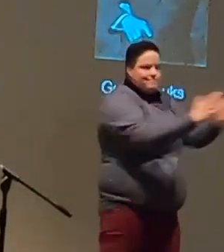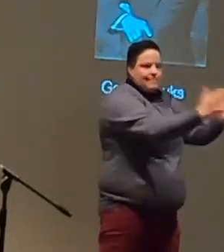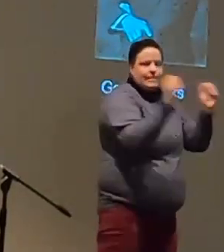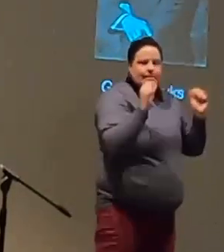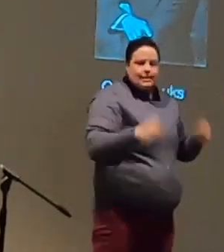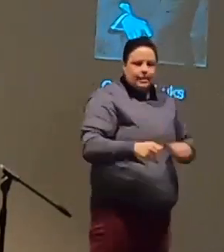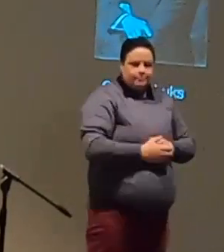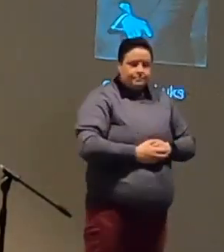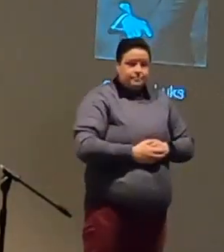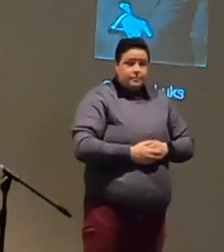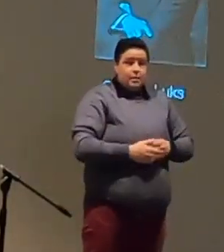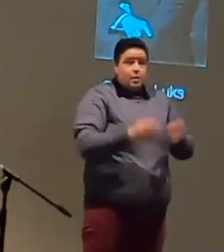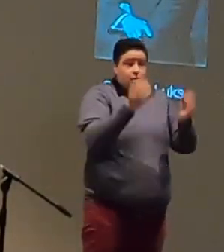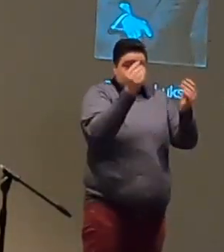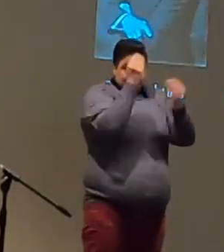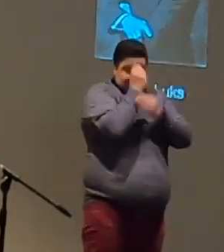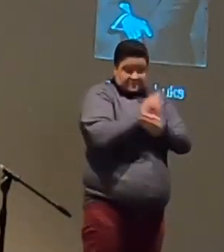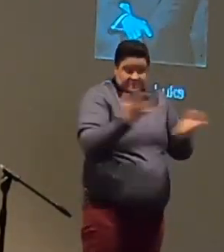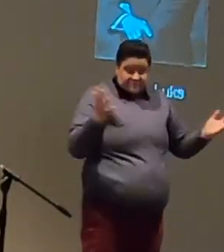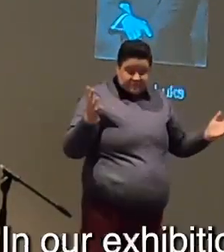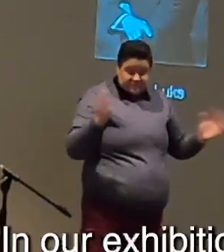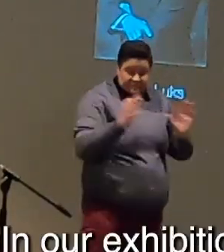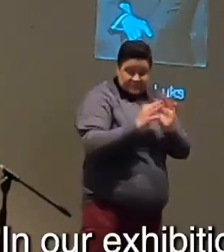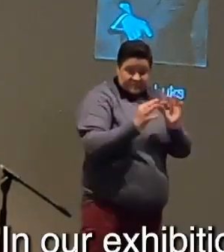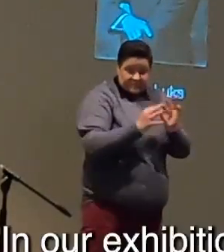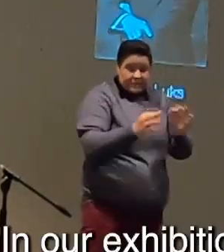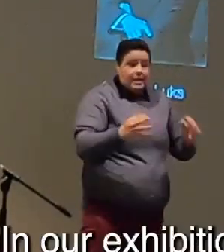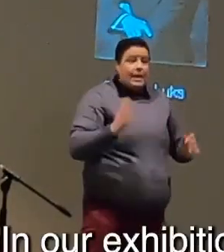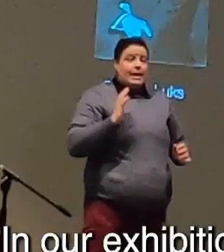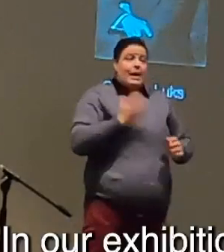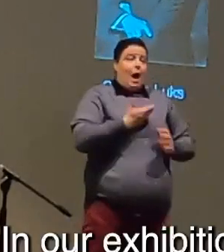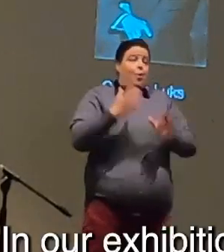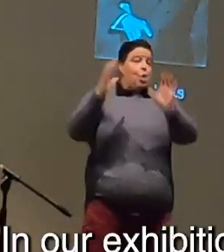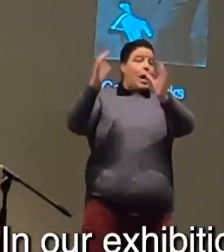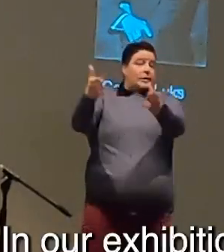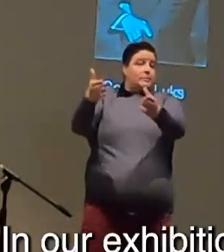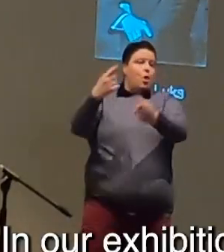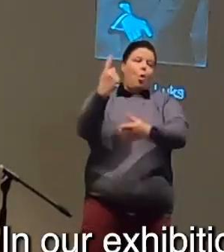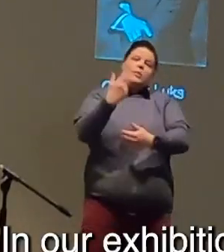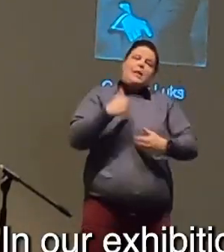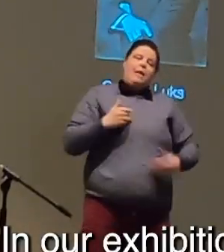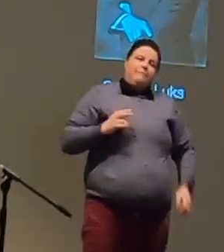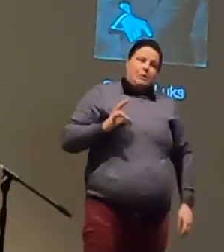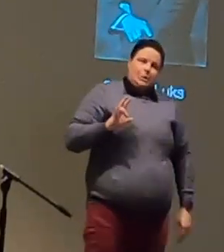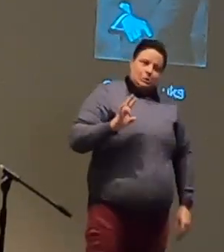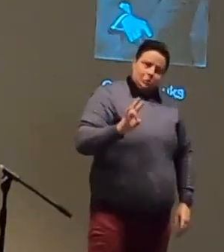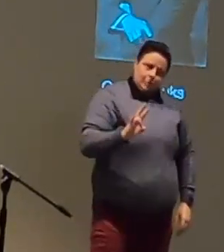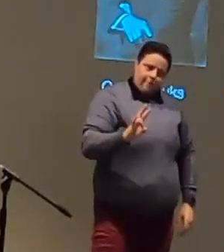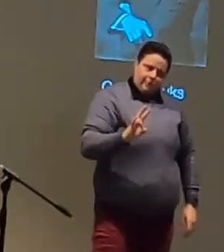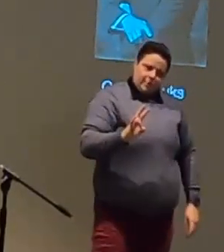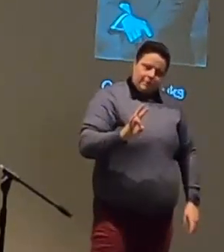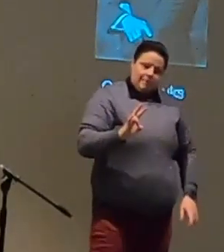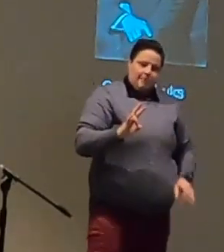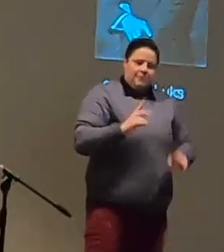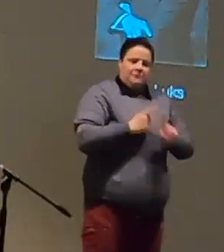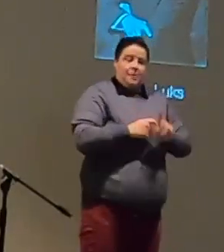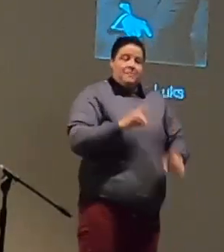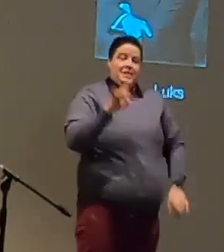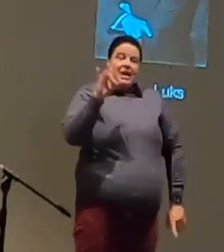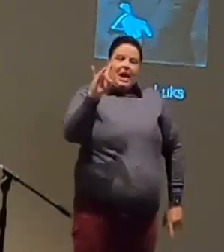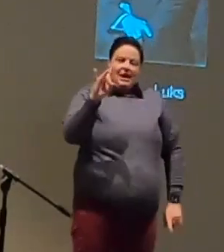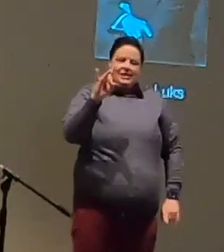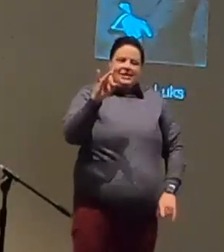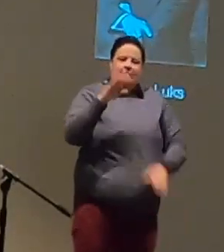So a quick note to be transparent. In our exhibition, we actually only have 7 of the 8